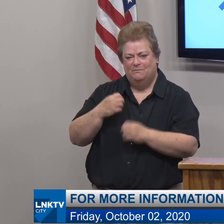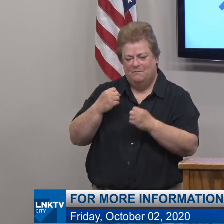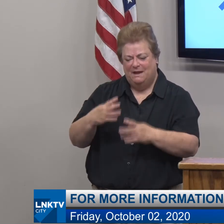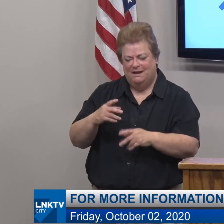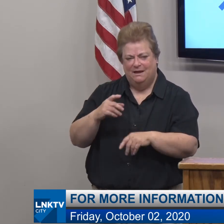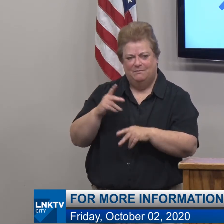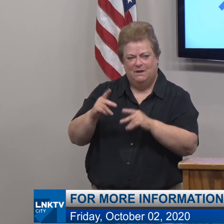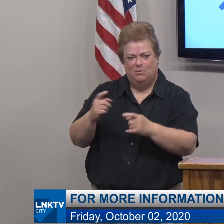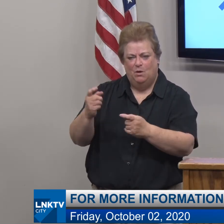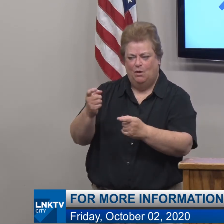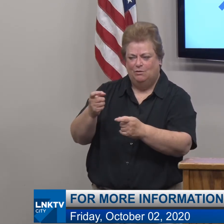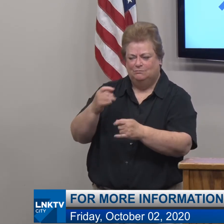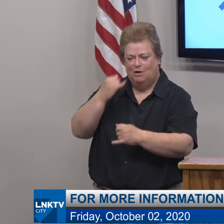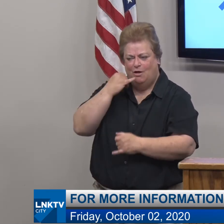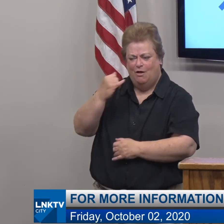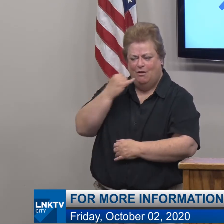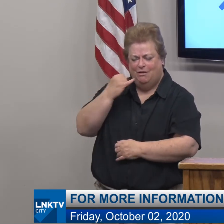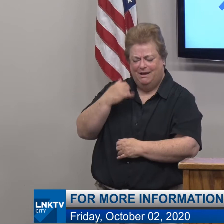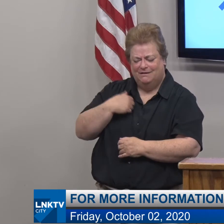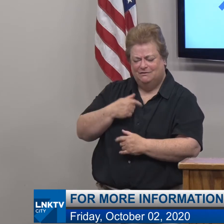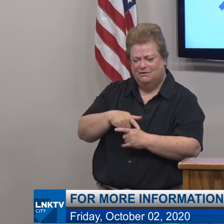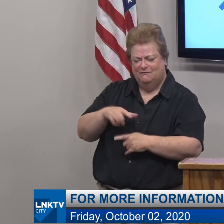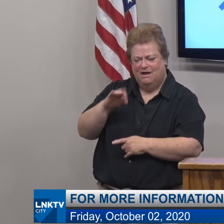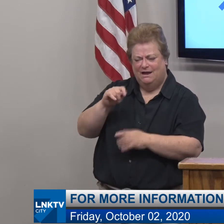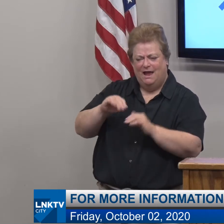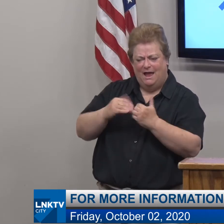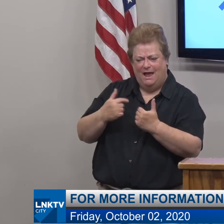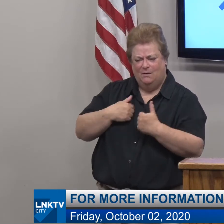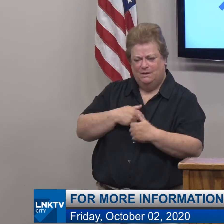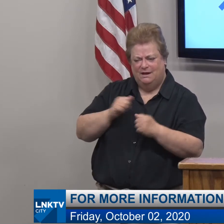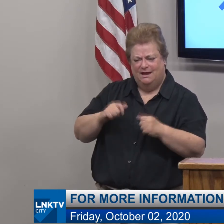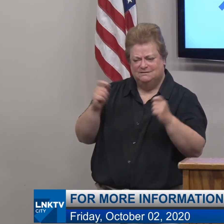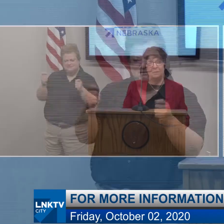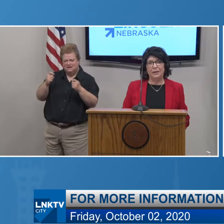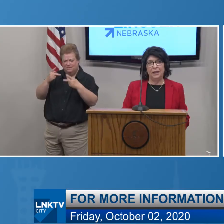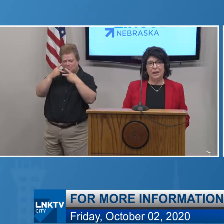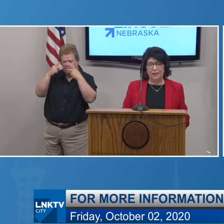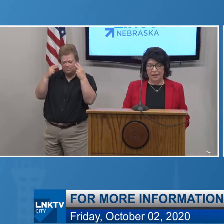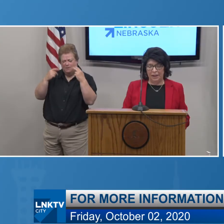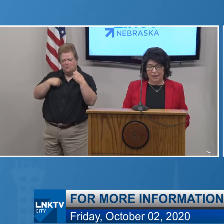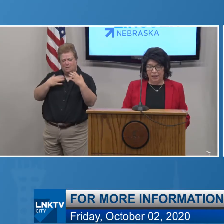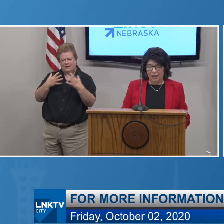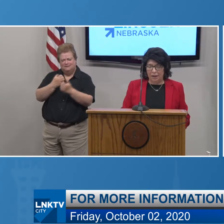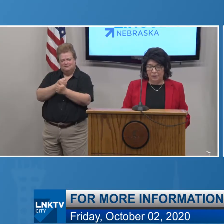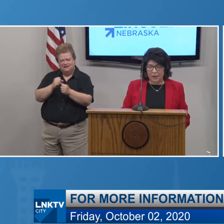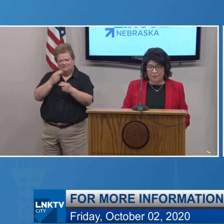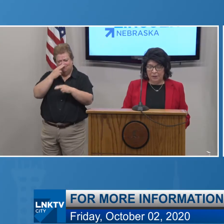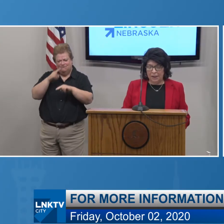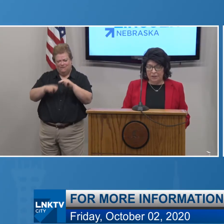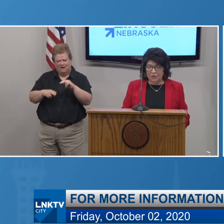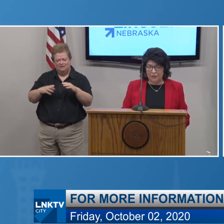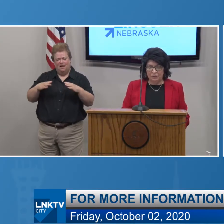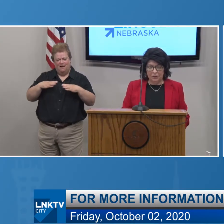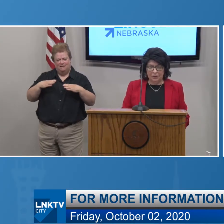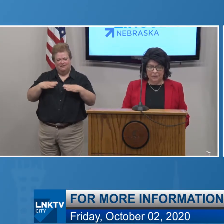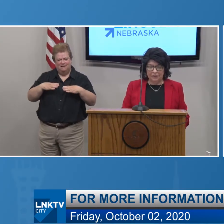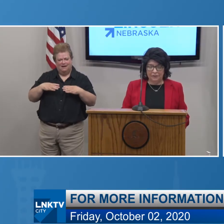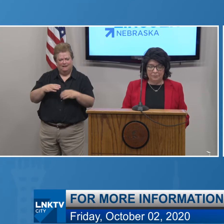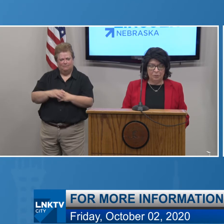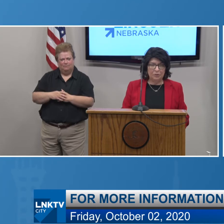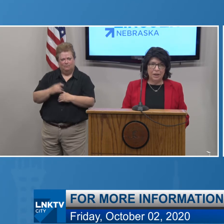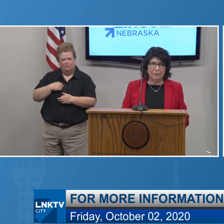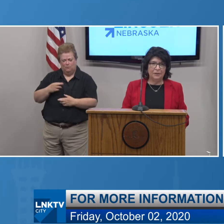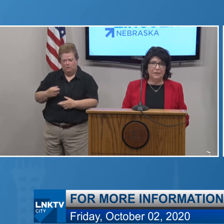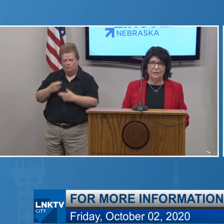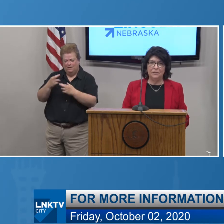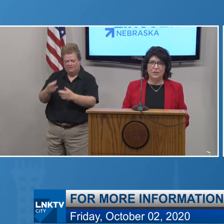Halloween safely, and that's a great sign that most people want to keep this a safe and fun holiday. Our recommendations focus on